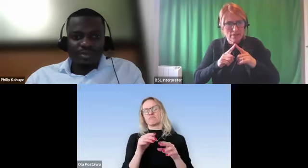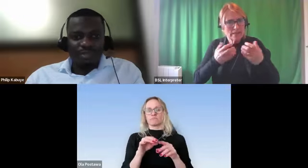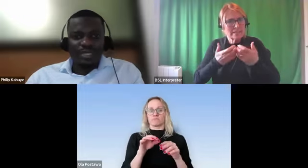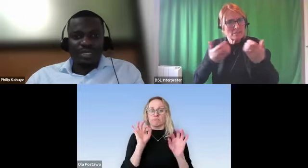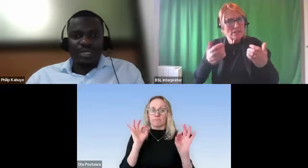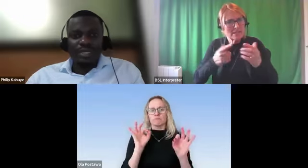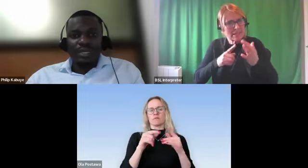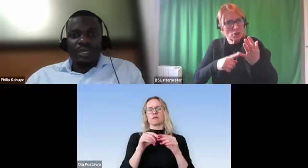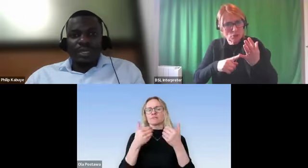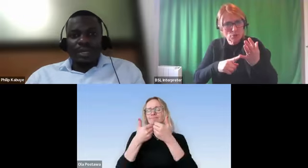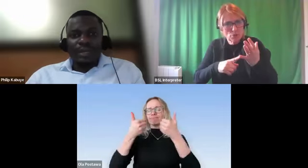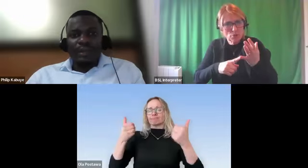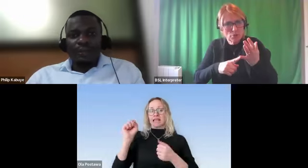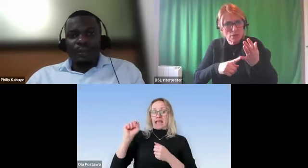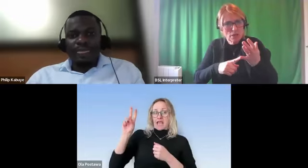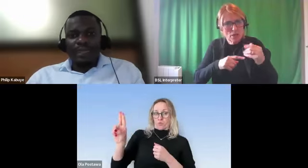as rights, respecting.